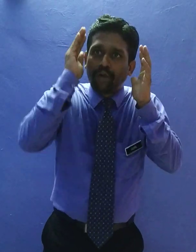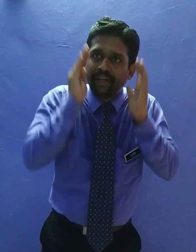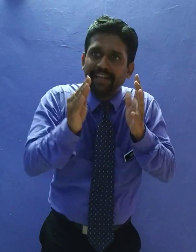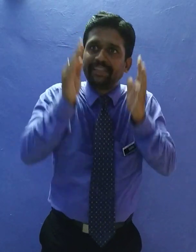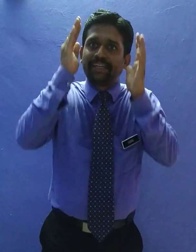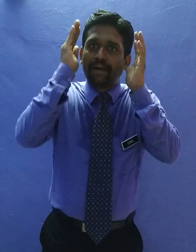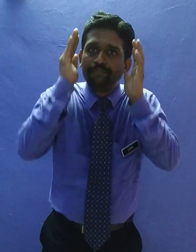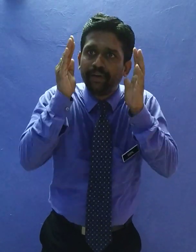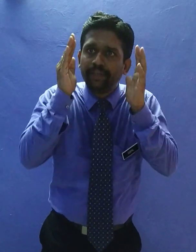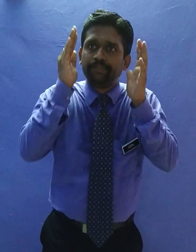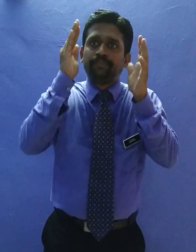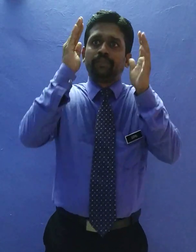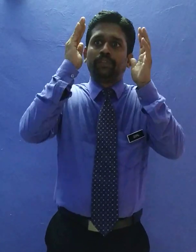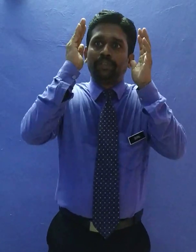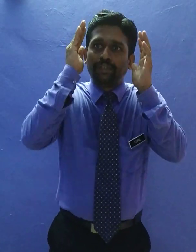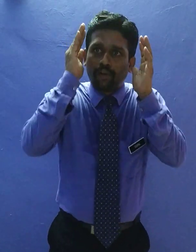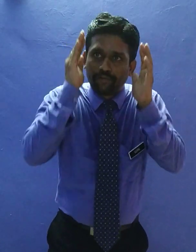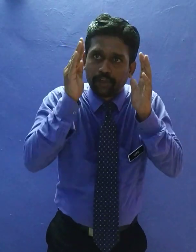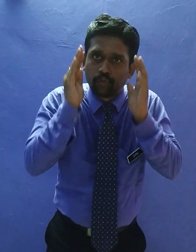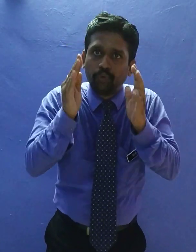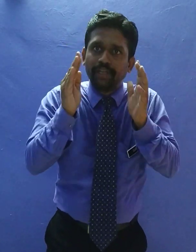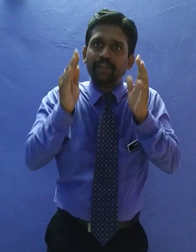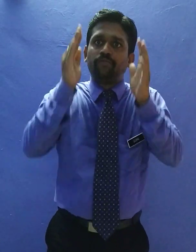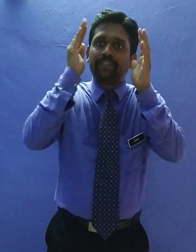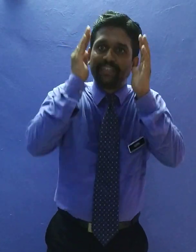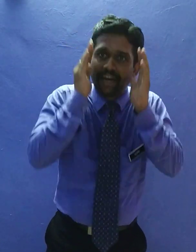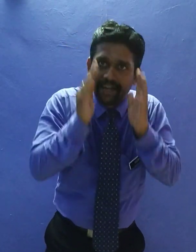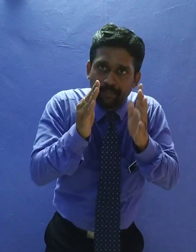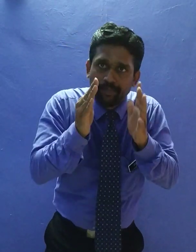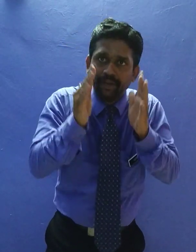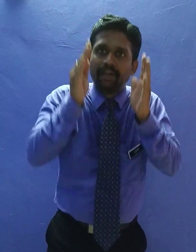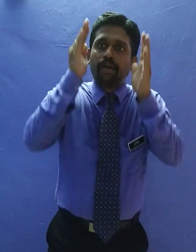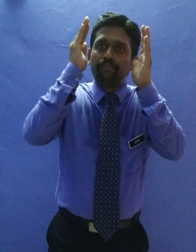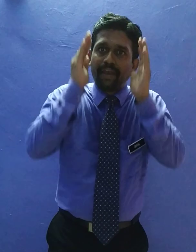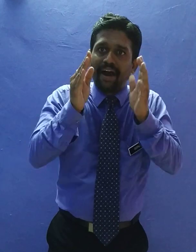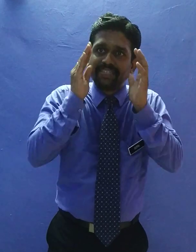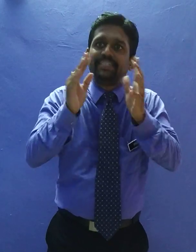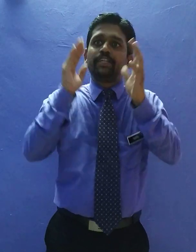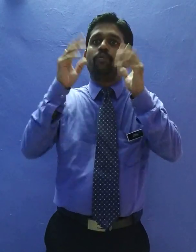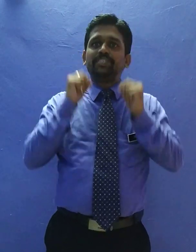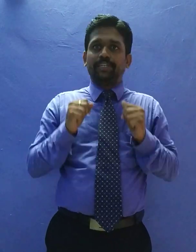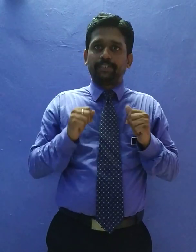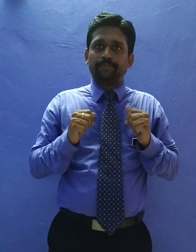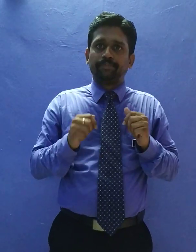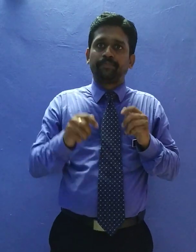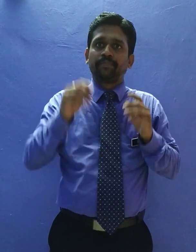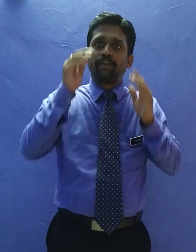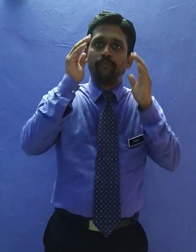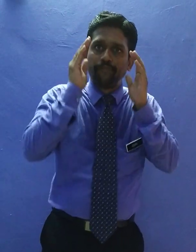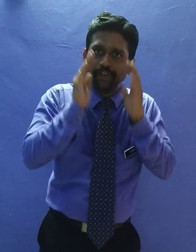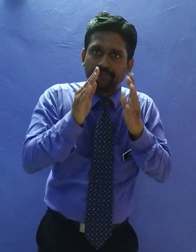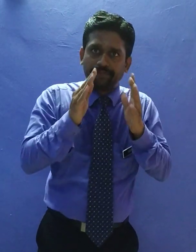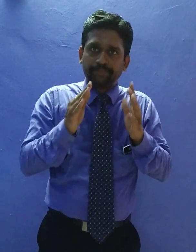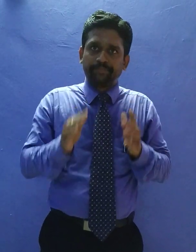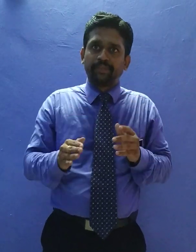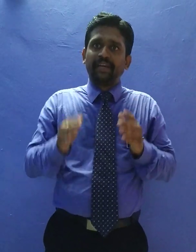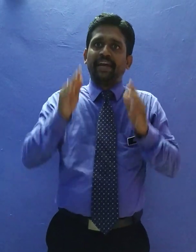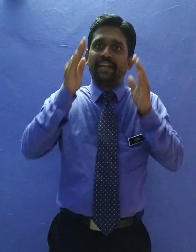only the number of the student which the number may answer the questions. Fifth,